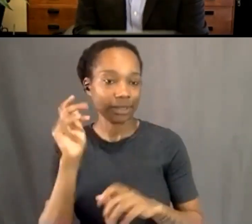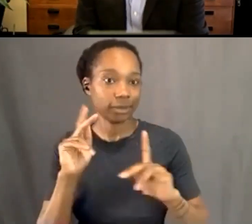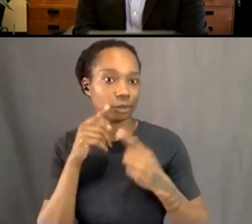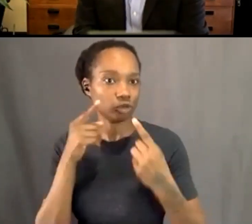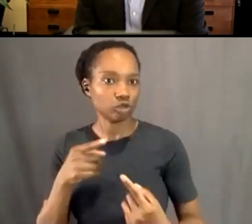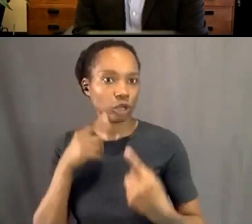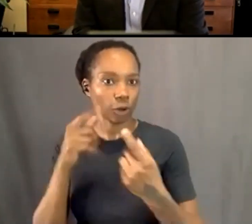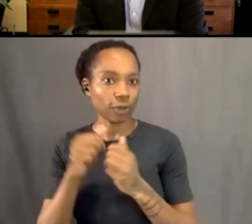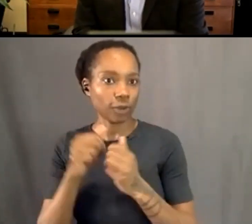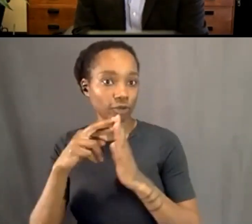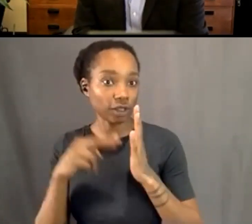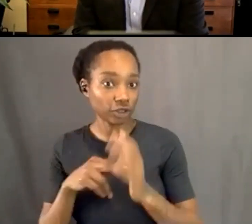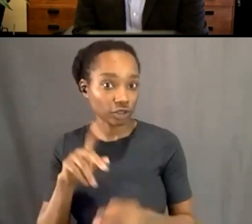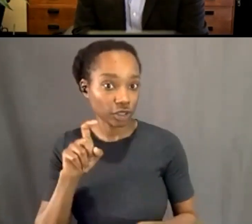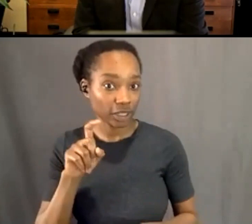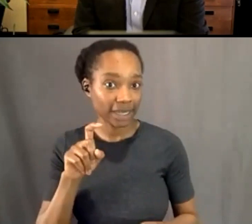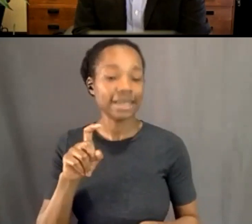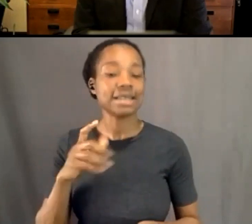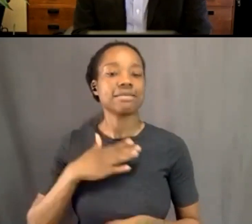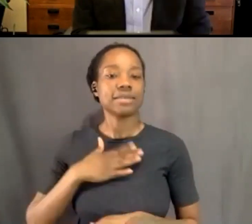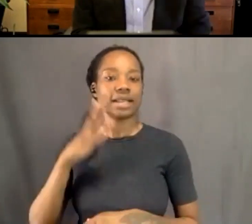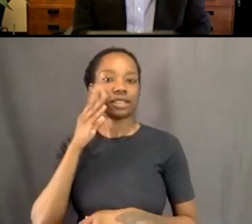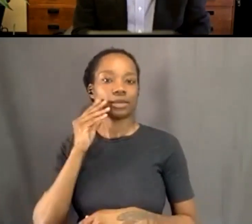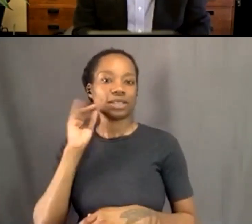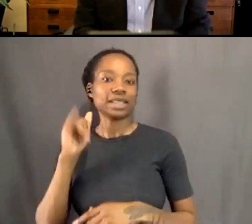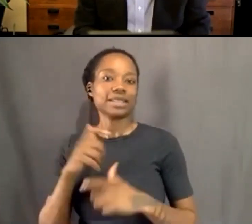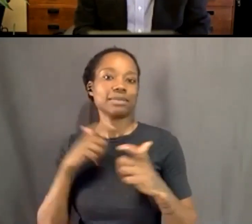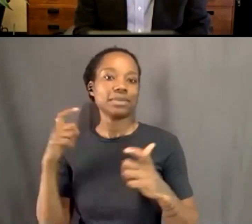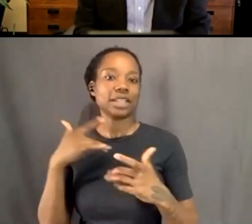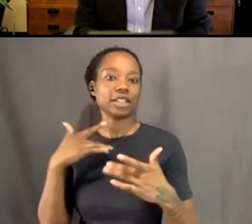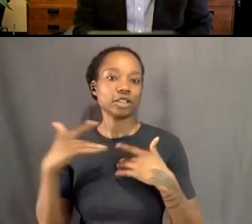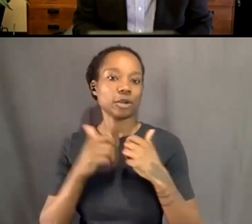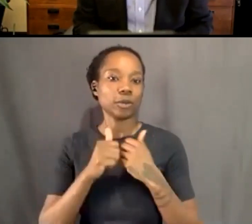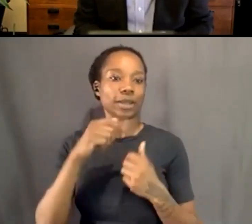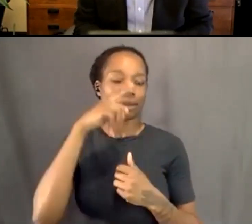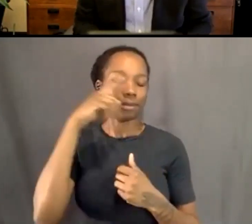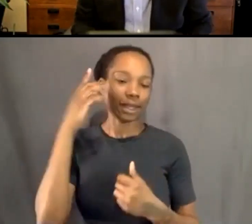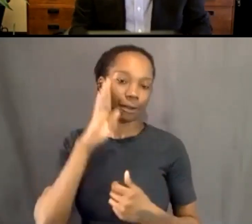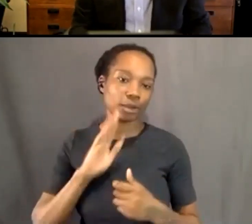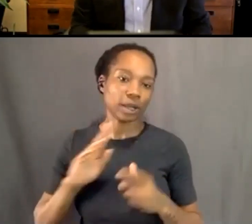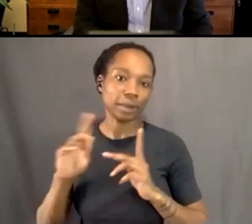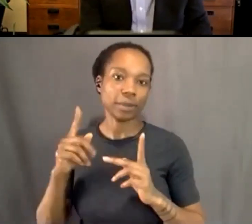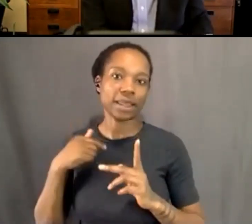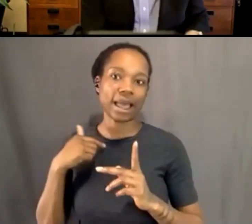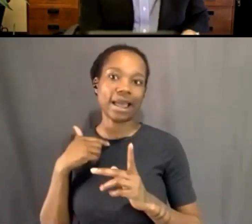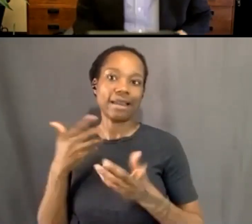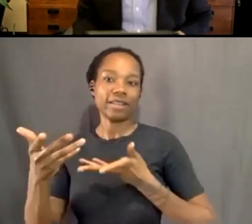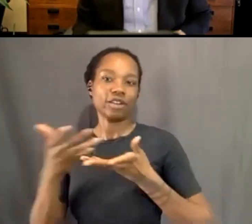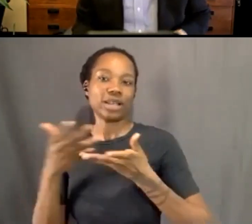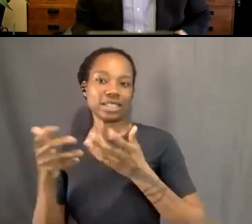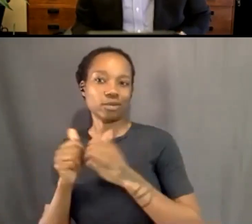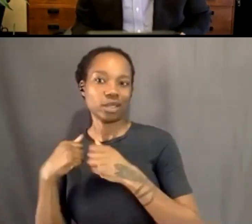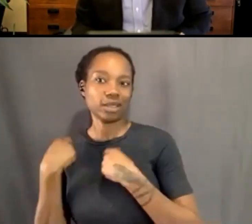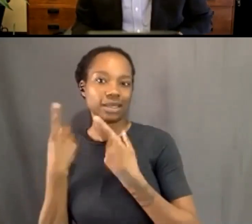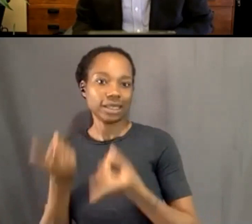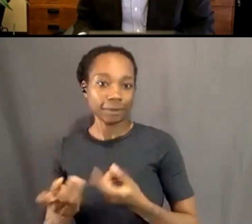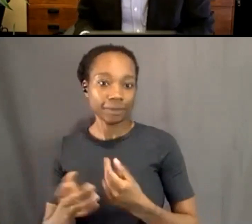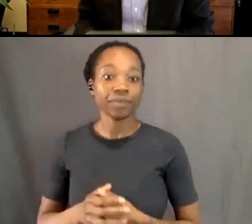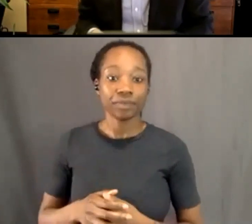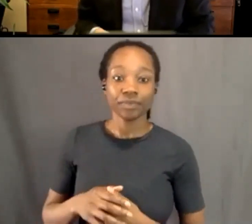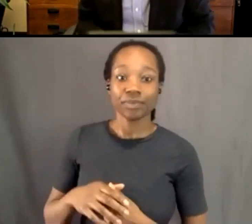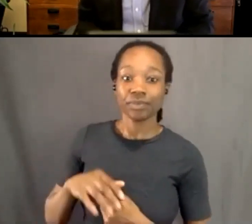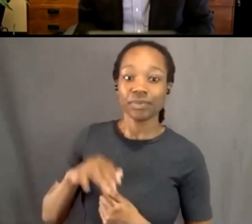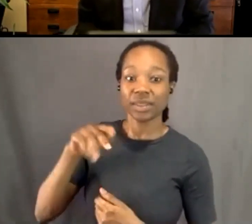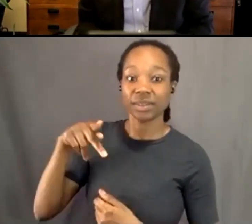the biggest concern with the Black and Brown people I have interacted with. That's the question. Certainly registration has